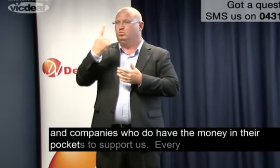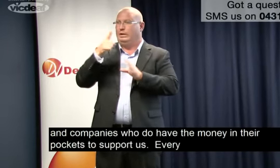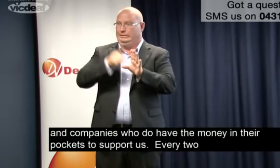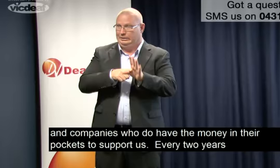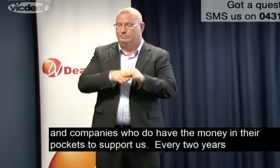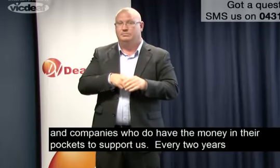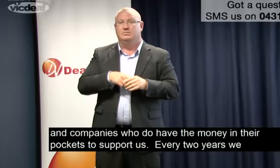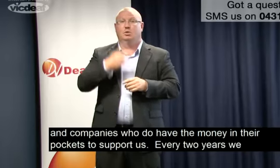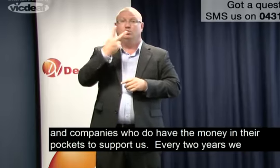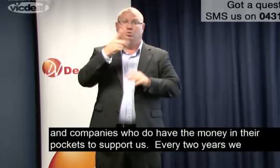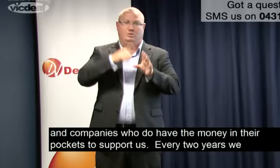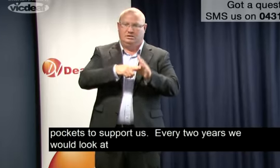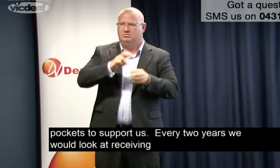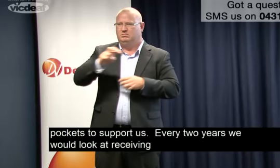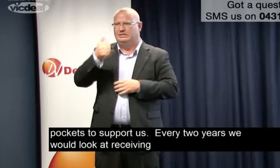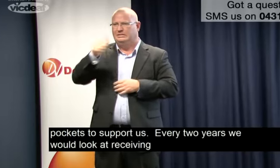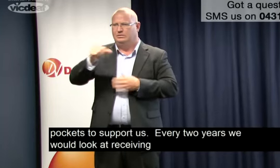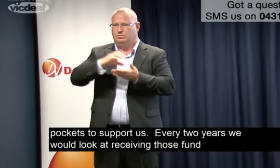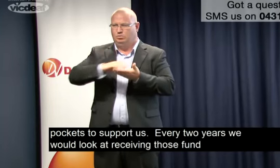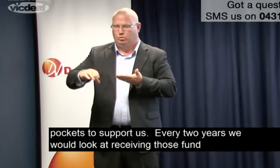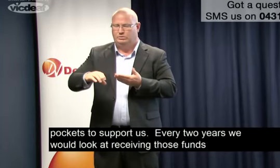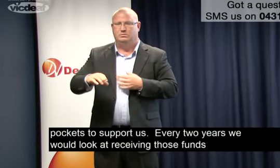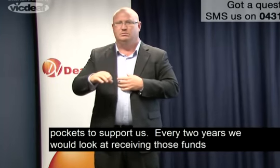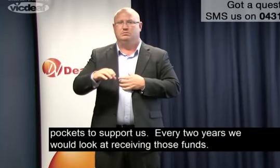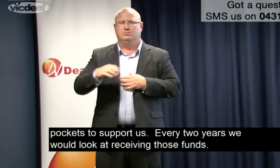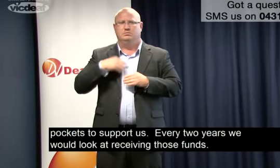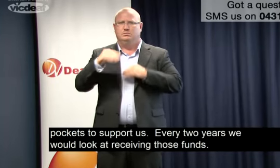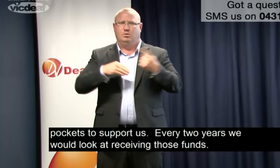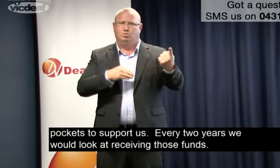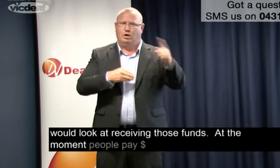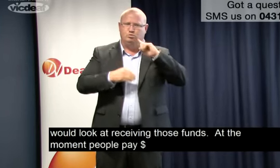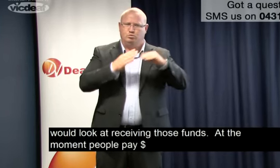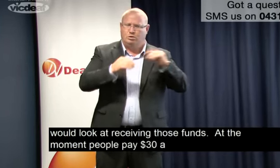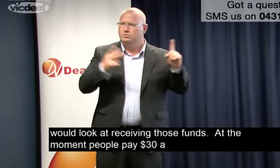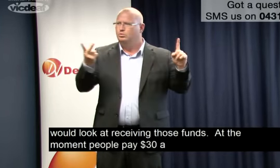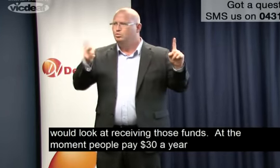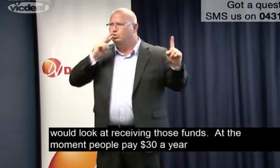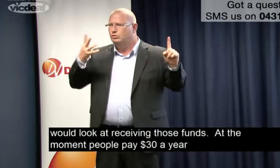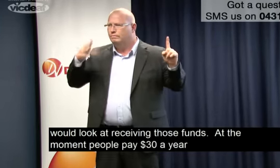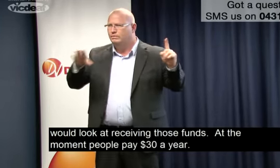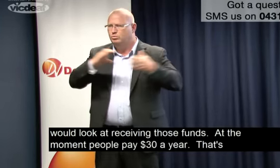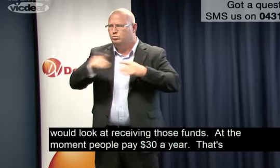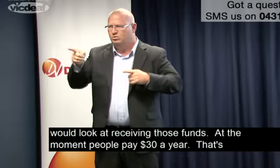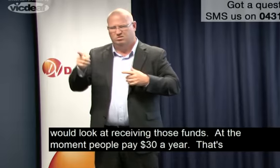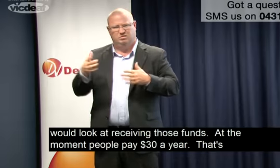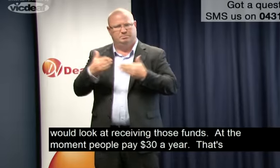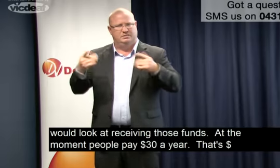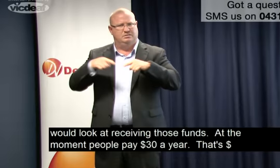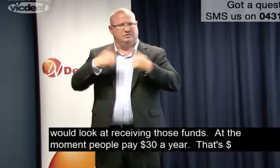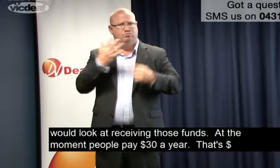the moment, people pay $30 a year. That's $60 over 2 years. And if you think about the